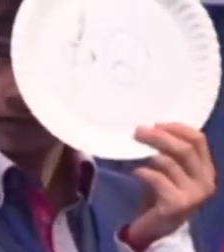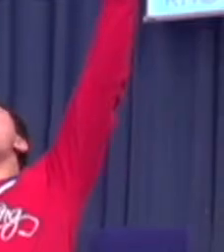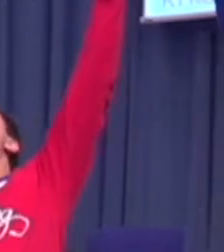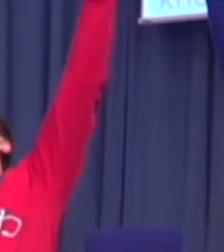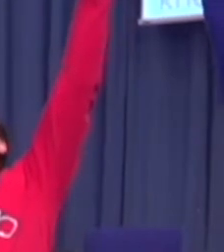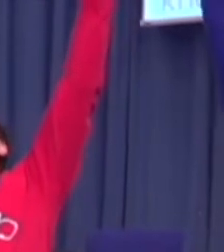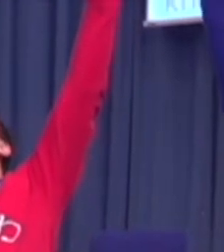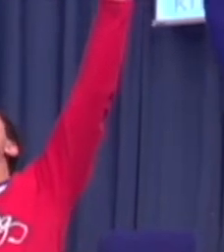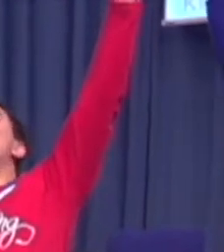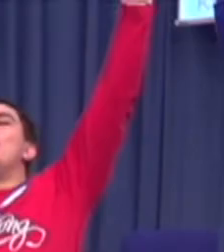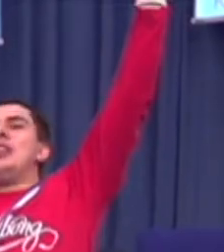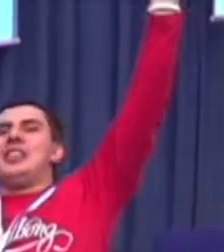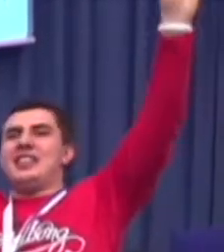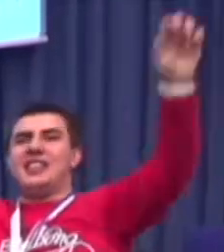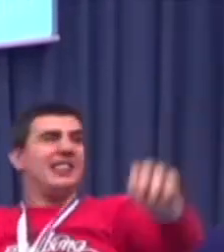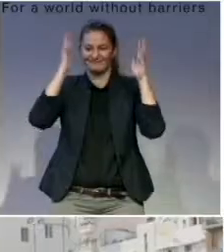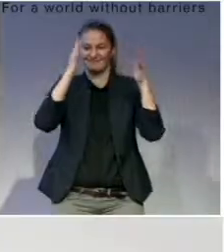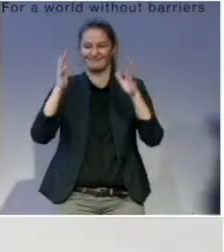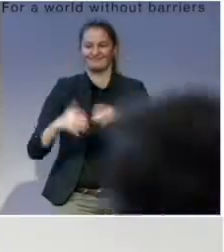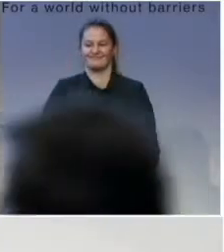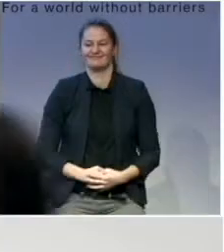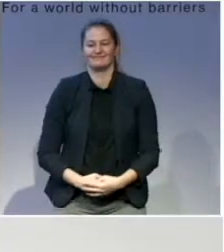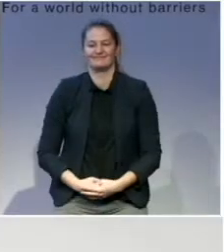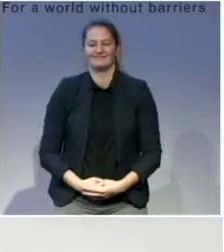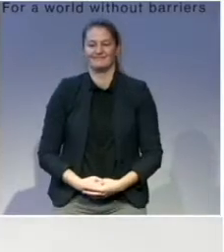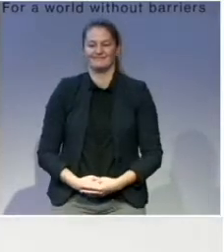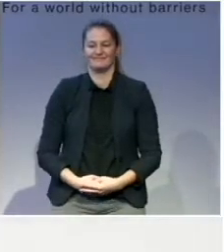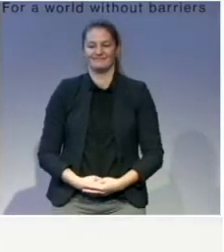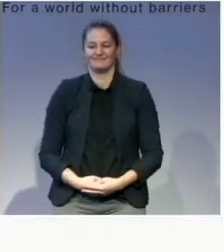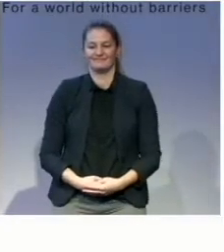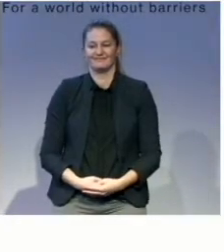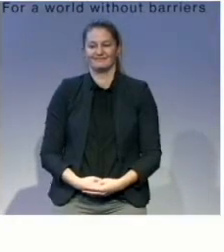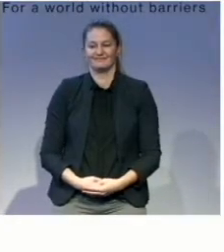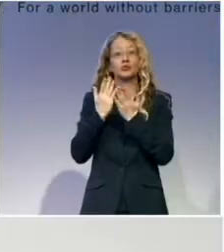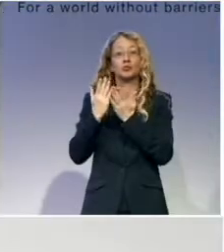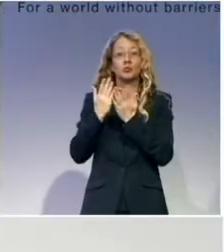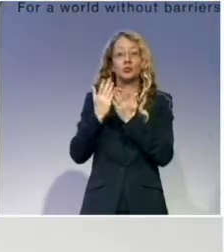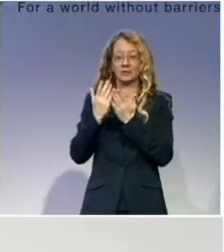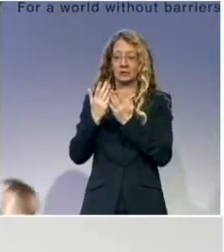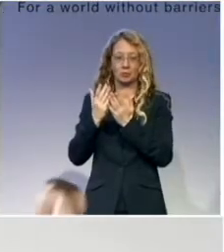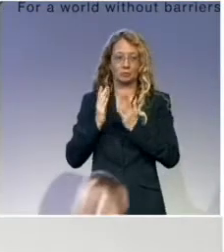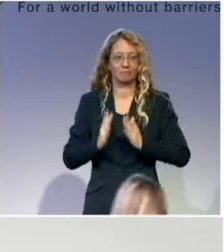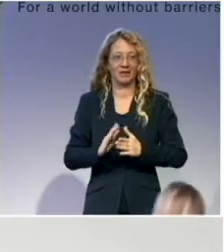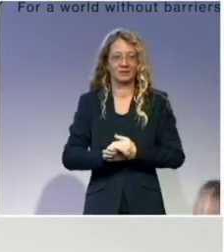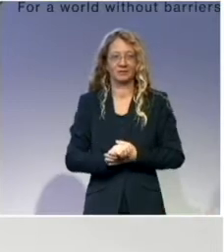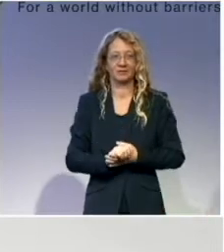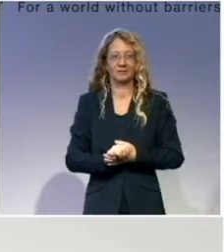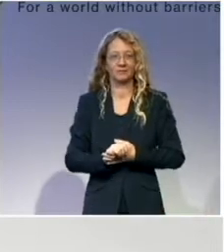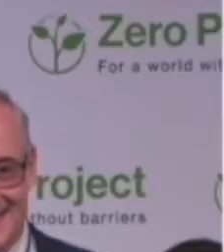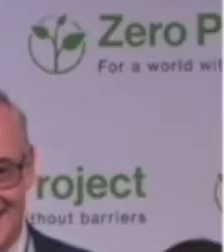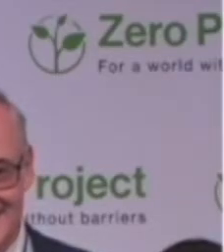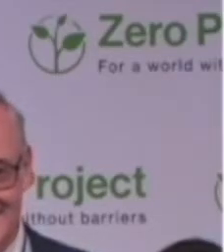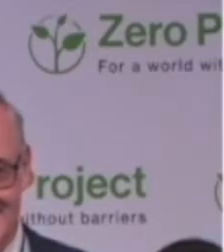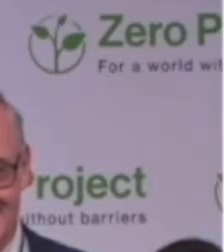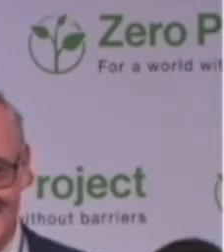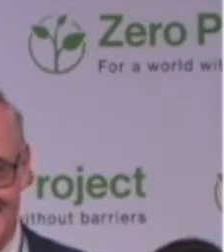sad smileys. They drop them and laugh happily. This is a night of celebration! The 2019 award ceremony. Martin